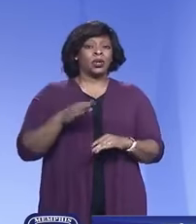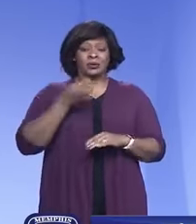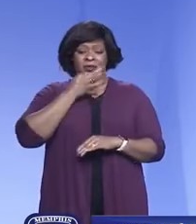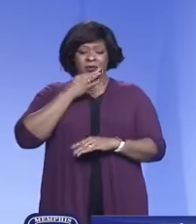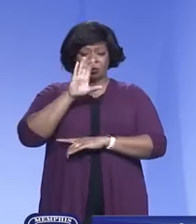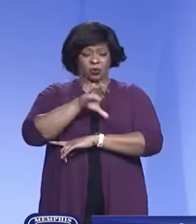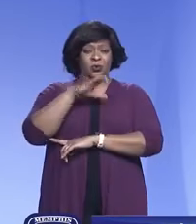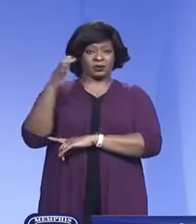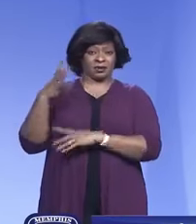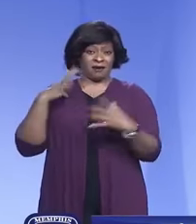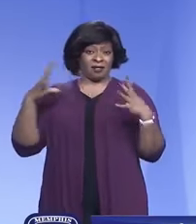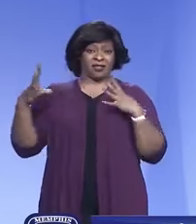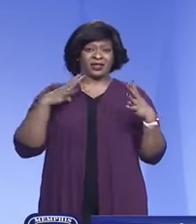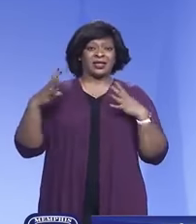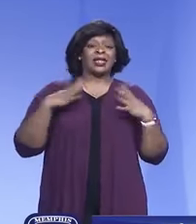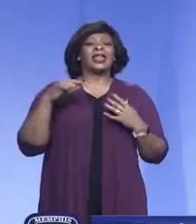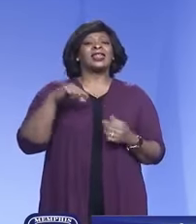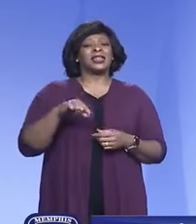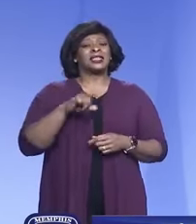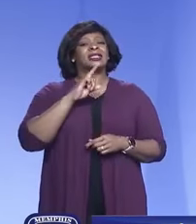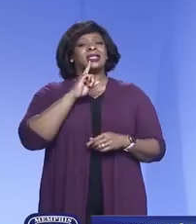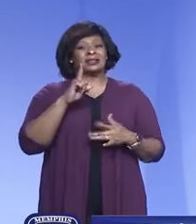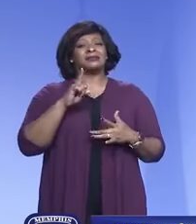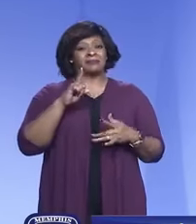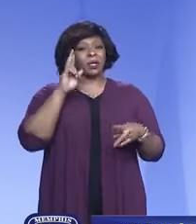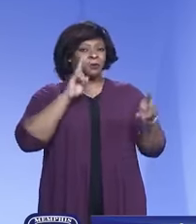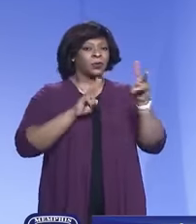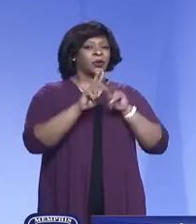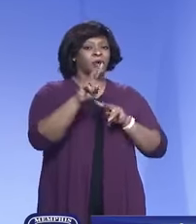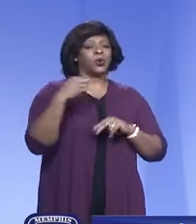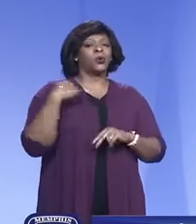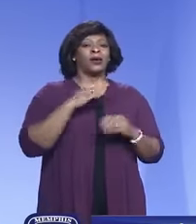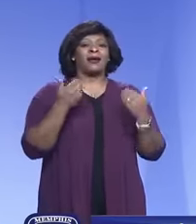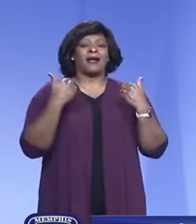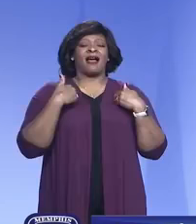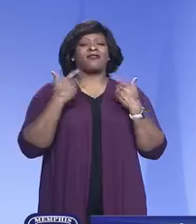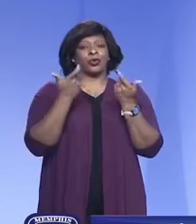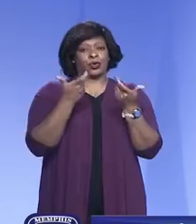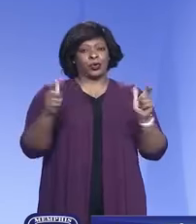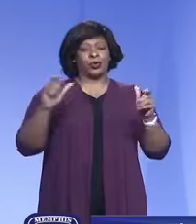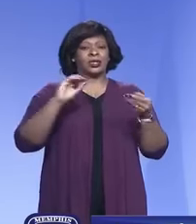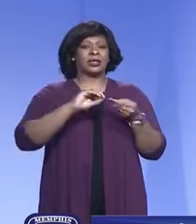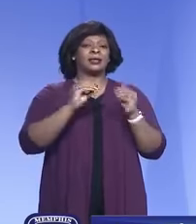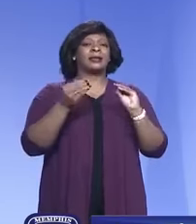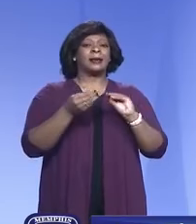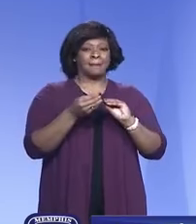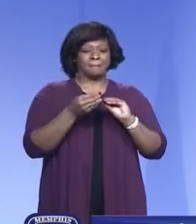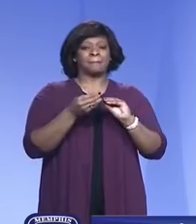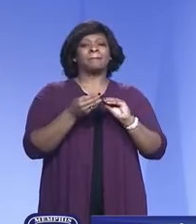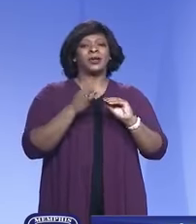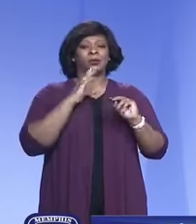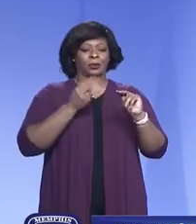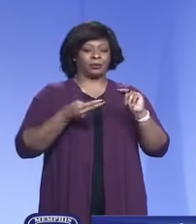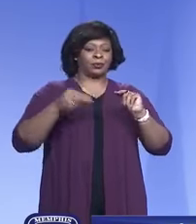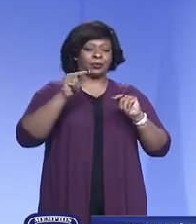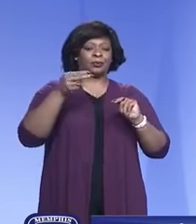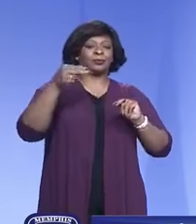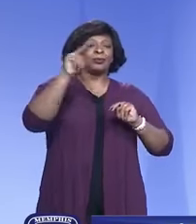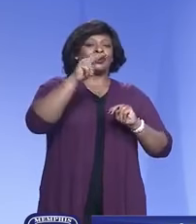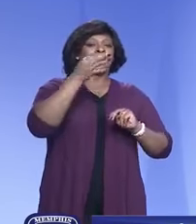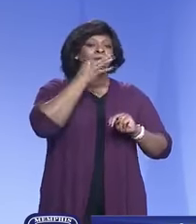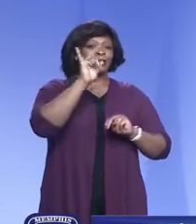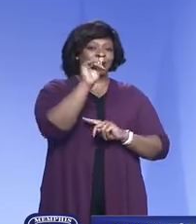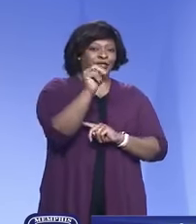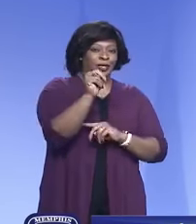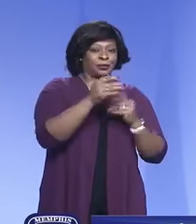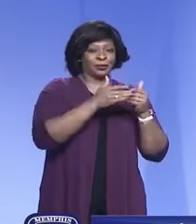the Christmas holiday, so this is a predictor that we're going to have a significant number of cases as we go into January,